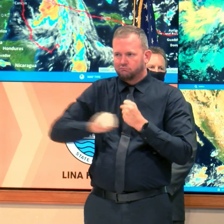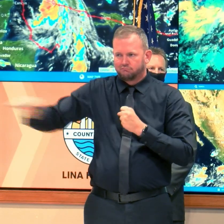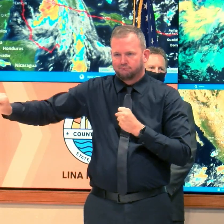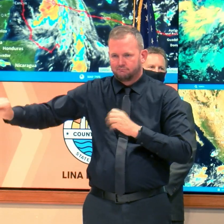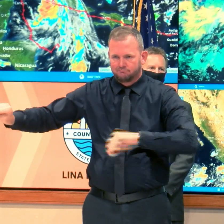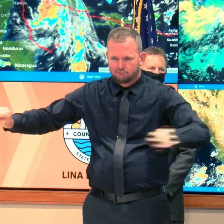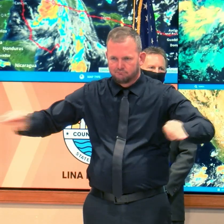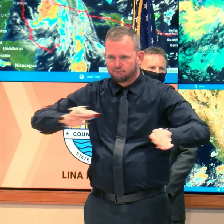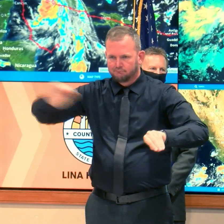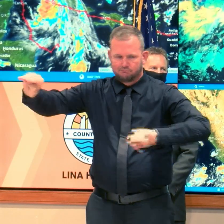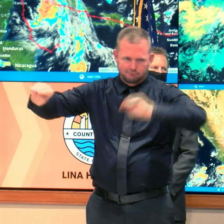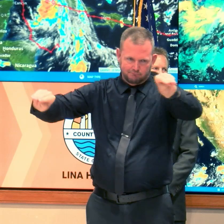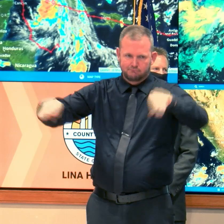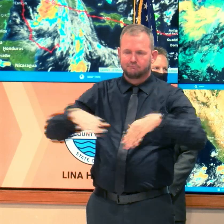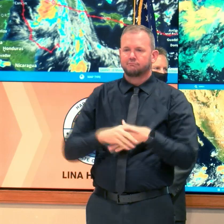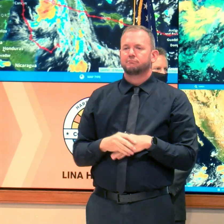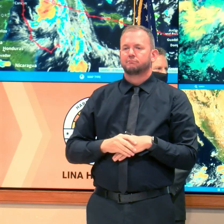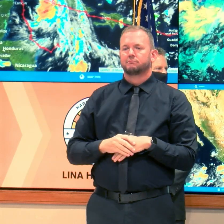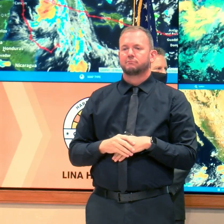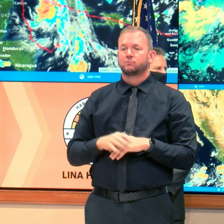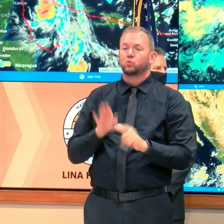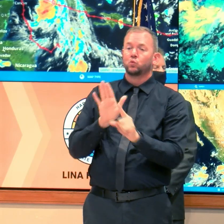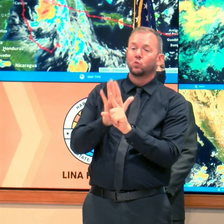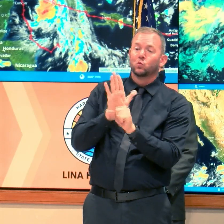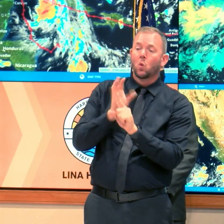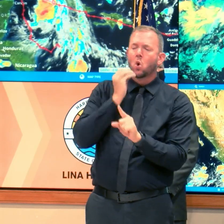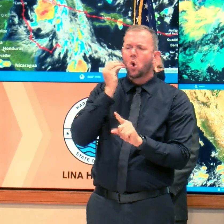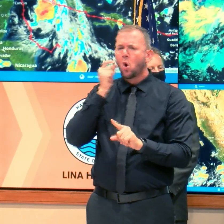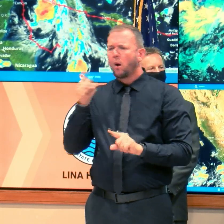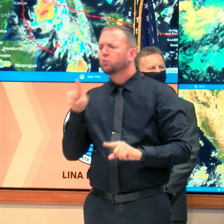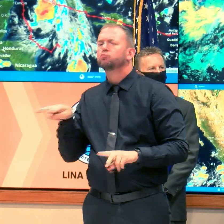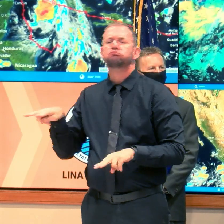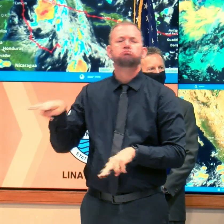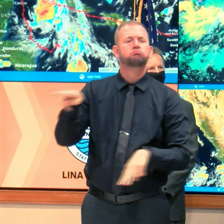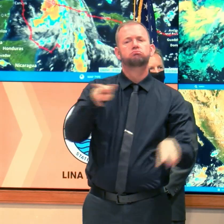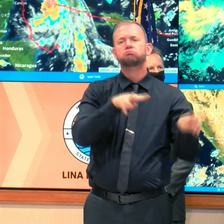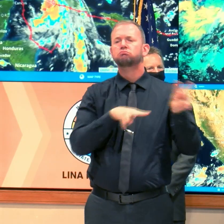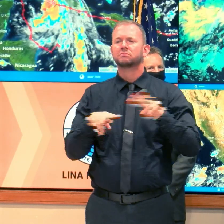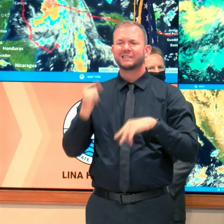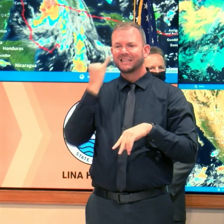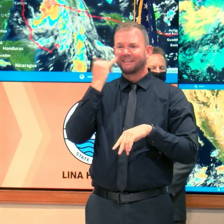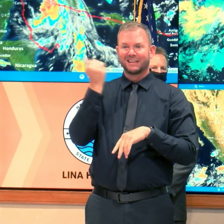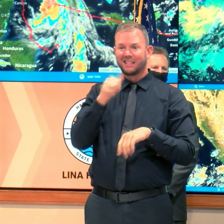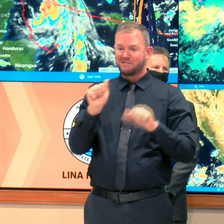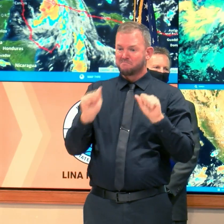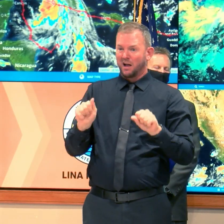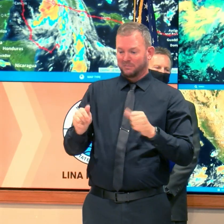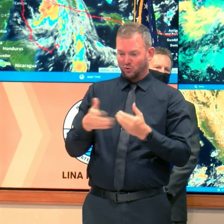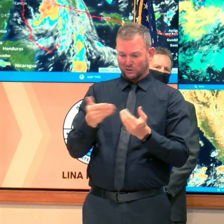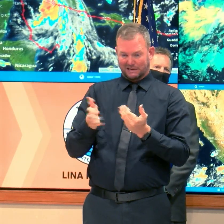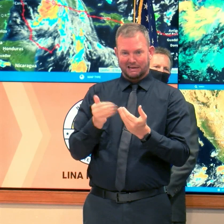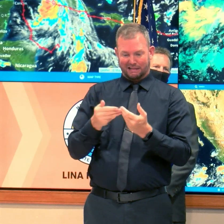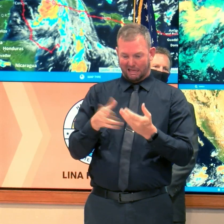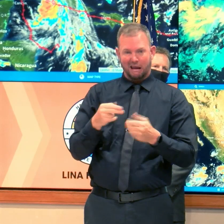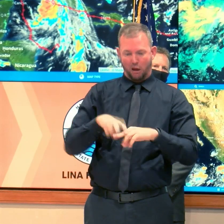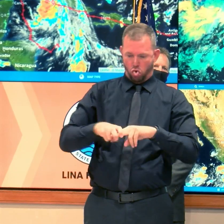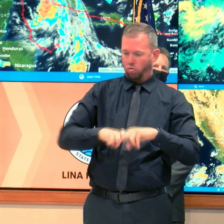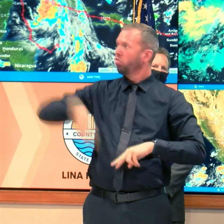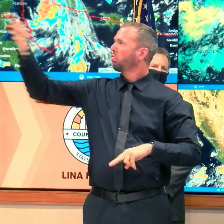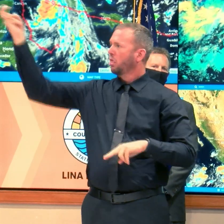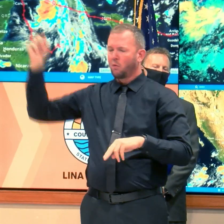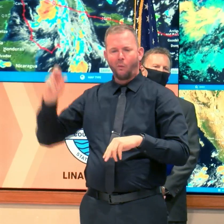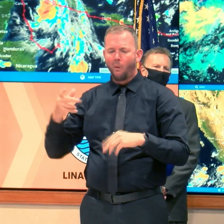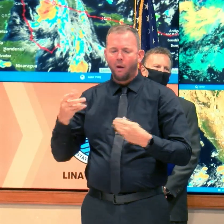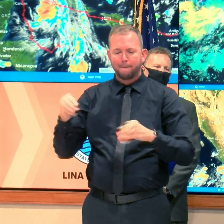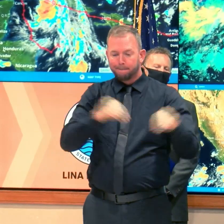house, and if there are things that could turn into a missile, so to speak, you want to remove those type of things.